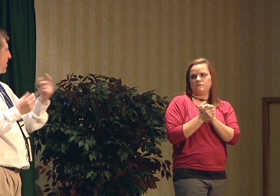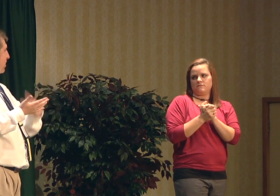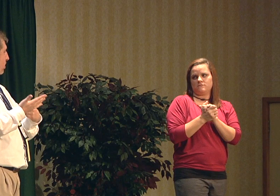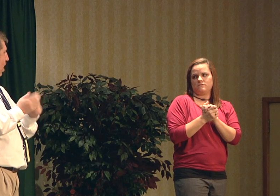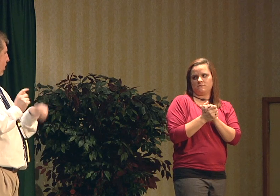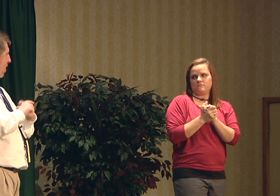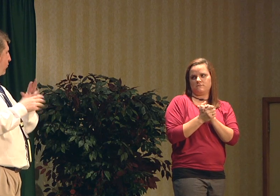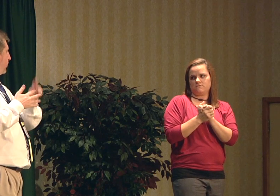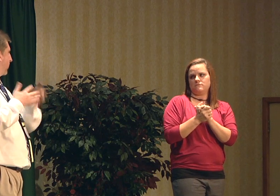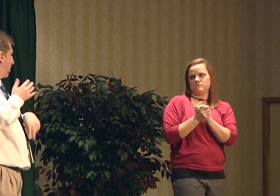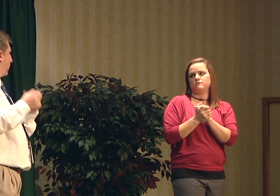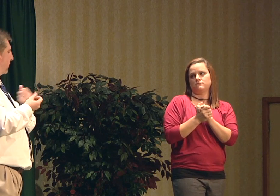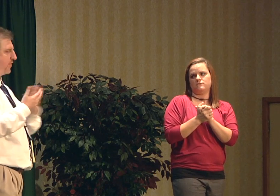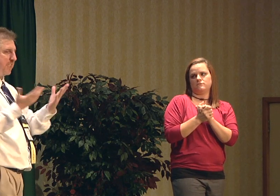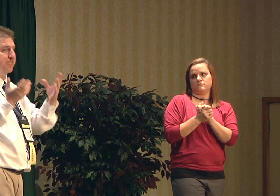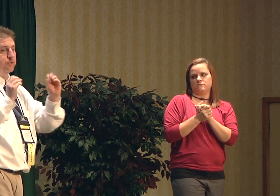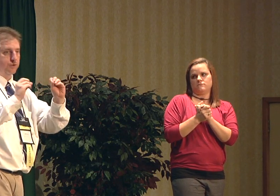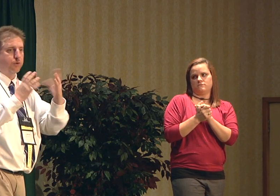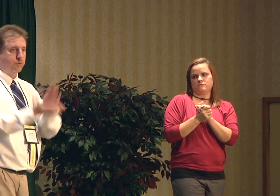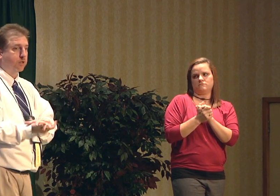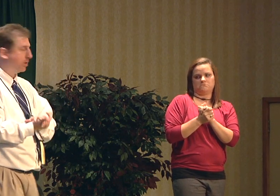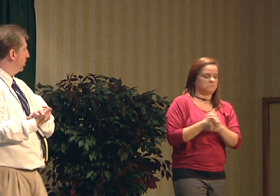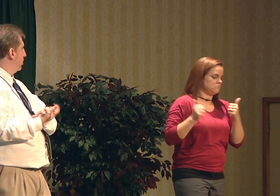discussion and have various people involved to talk about the results and everything, so.